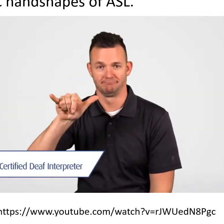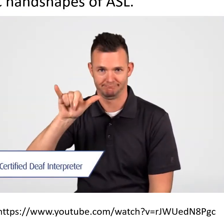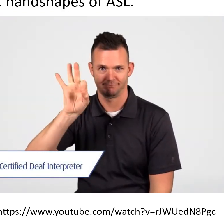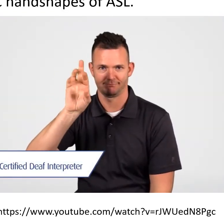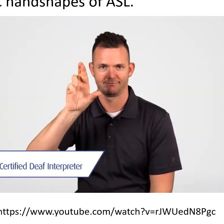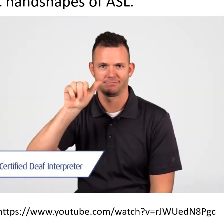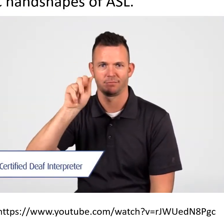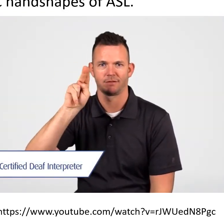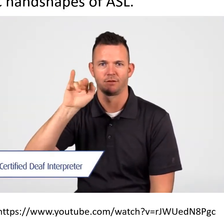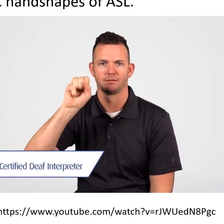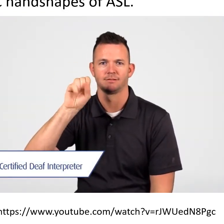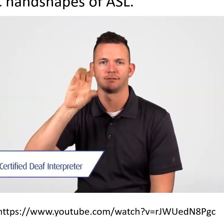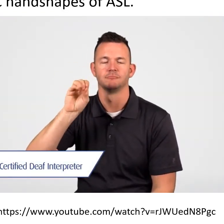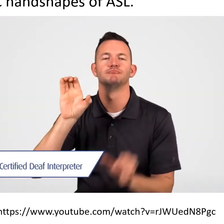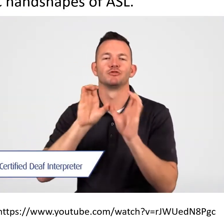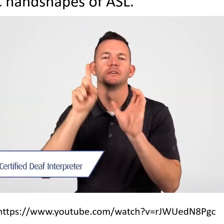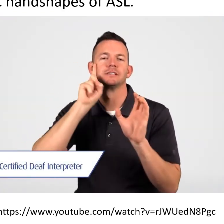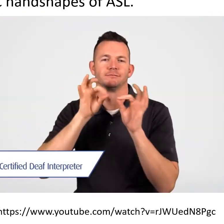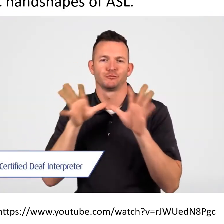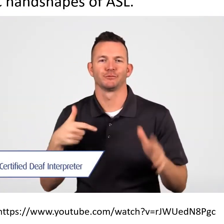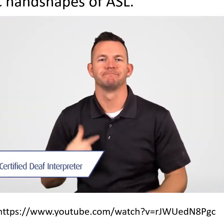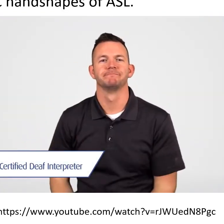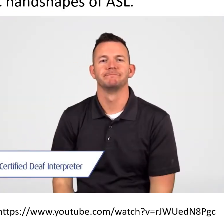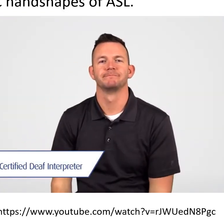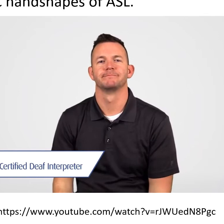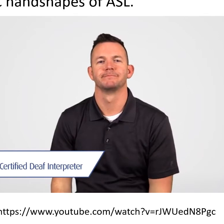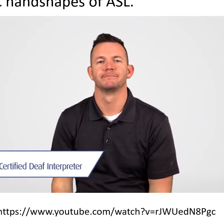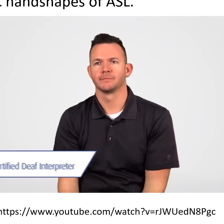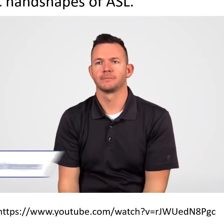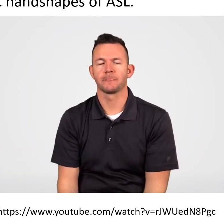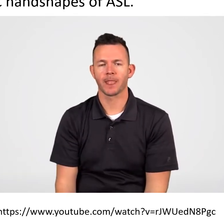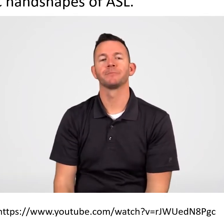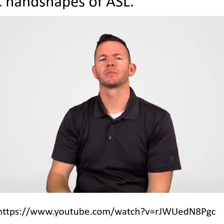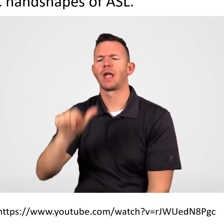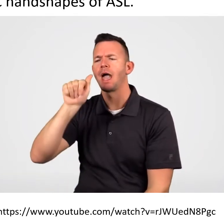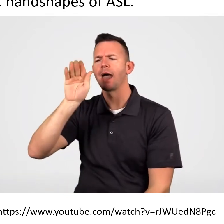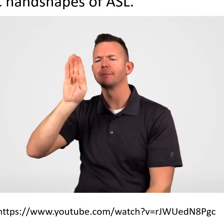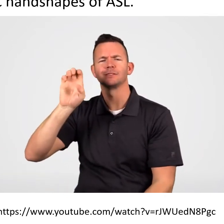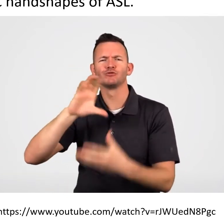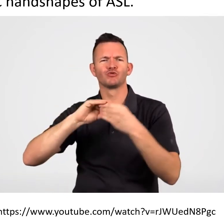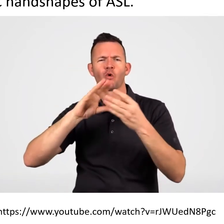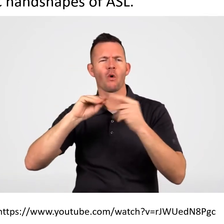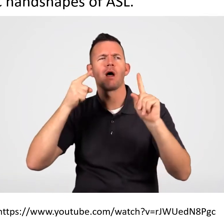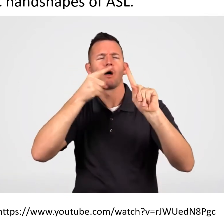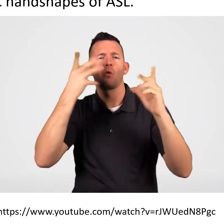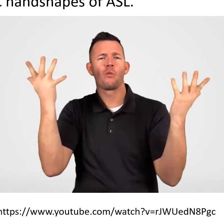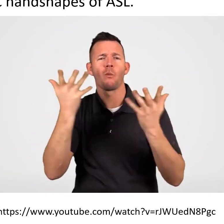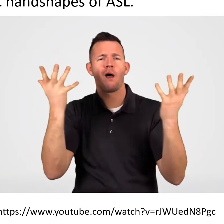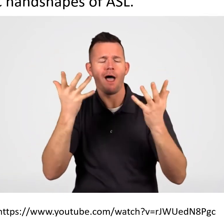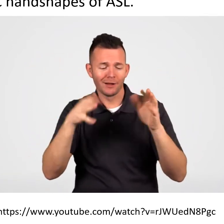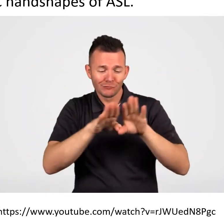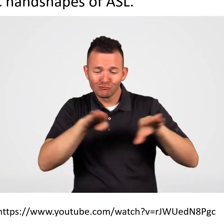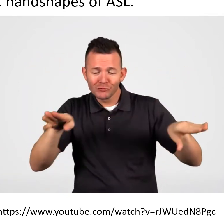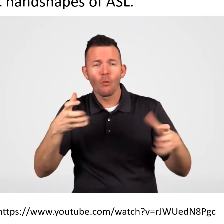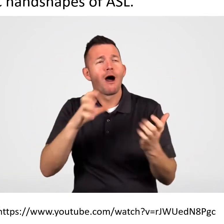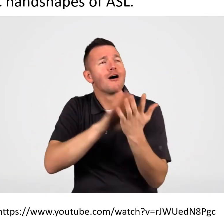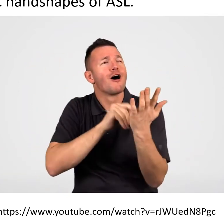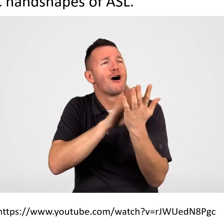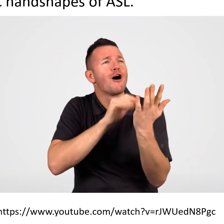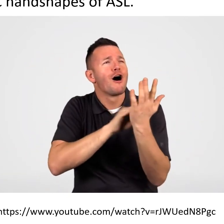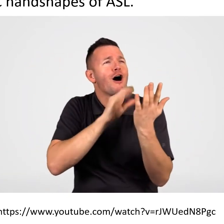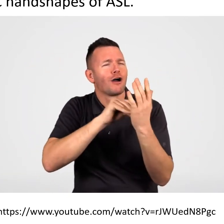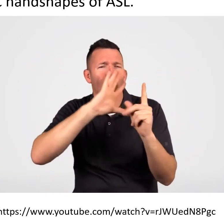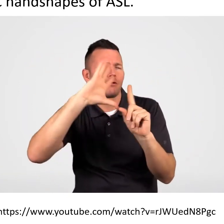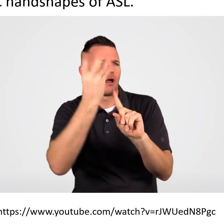My name is Cody Francisco. I'm a certified deaf interpreter. An ABC story is utilized while teaching children